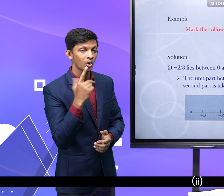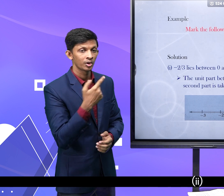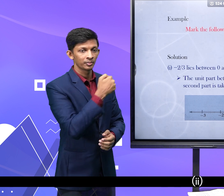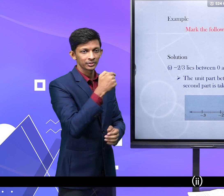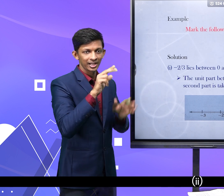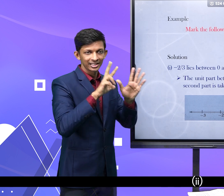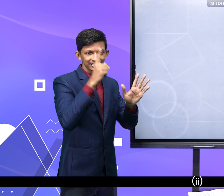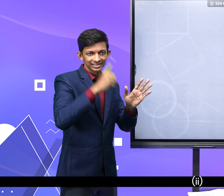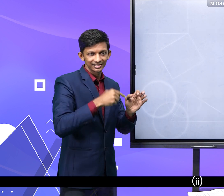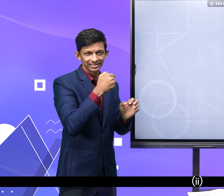Second,